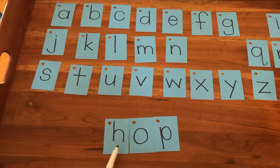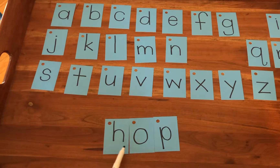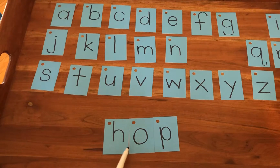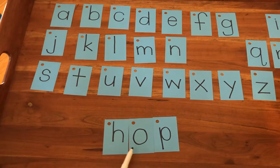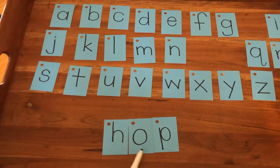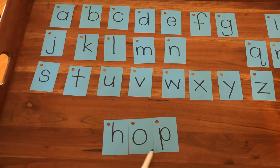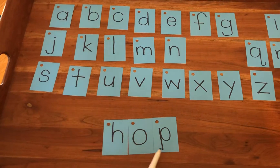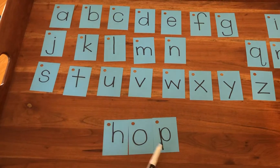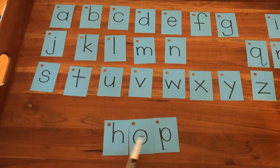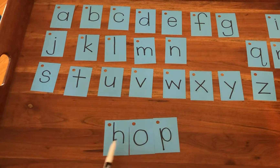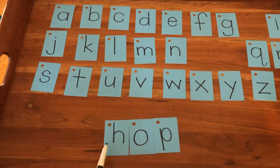Hop,